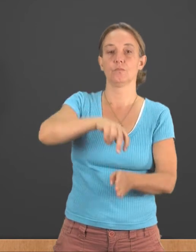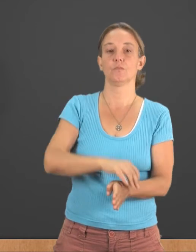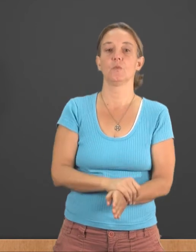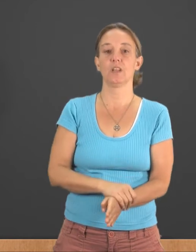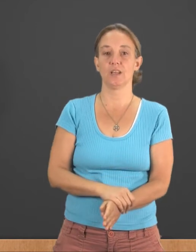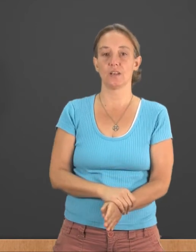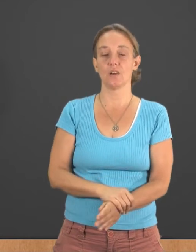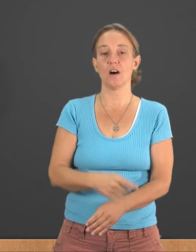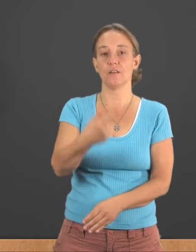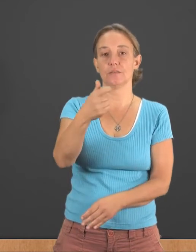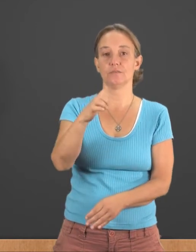Get off,